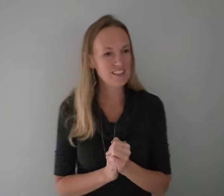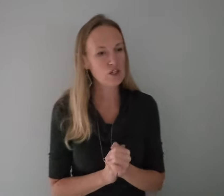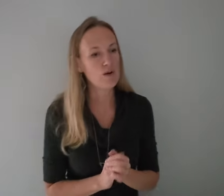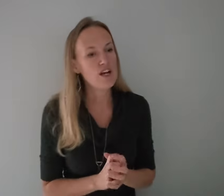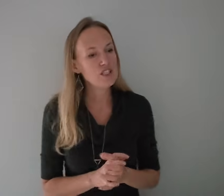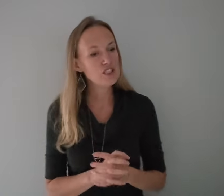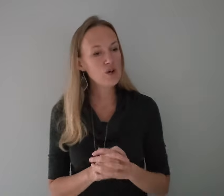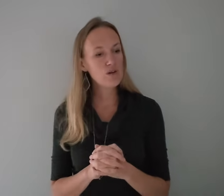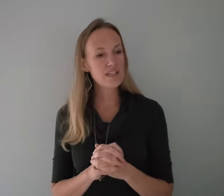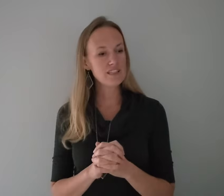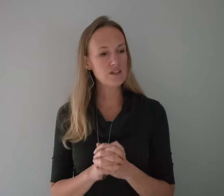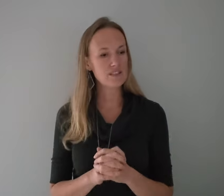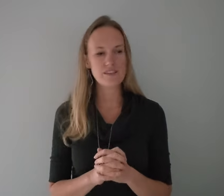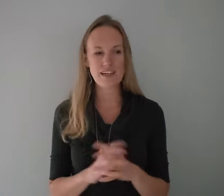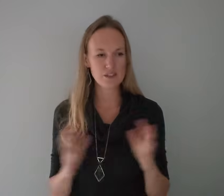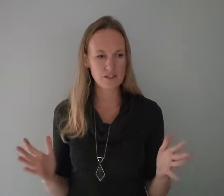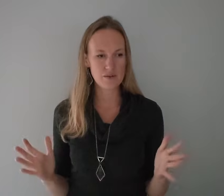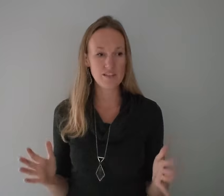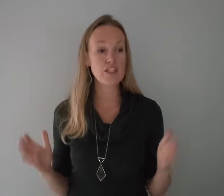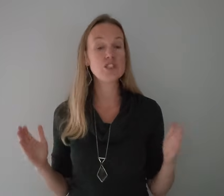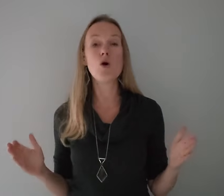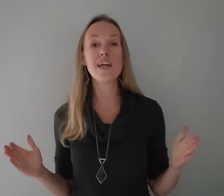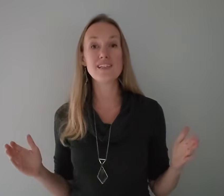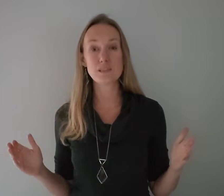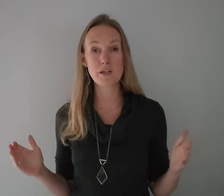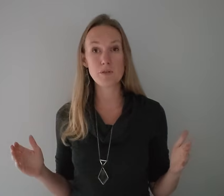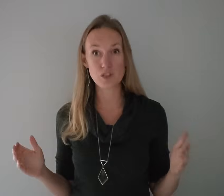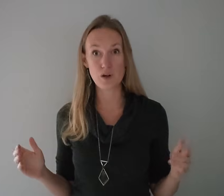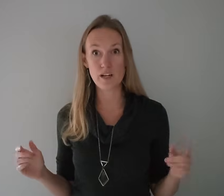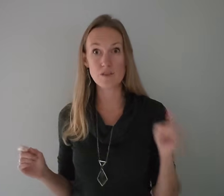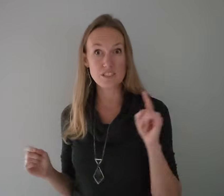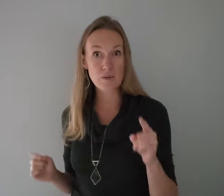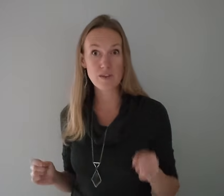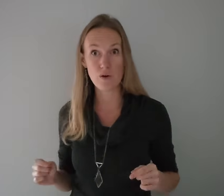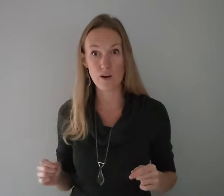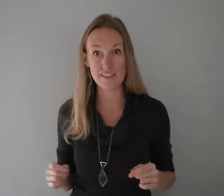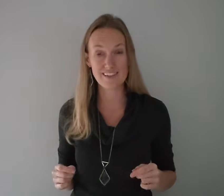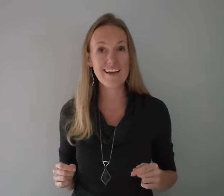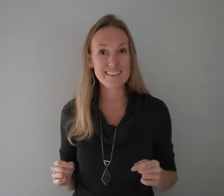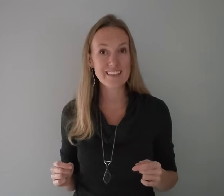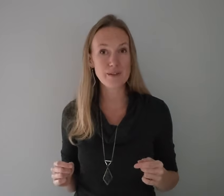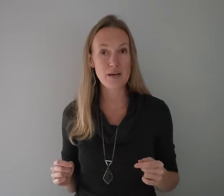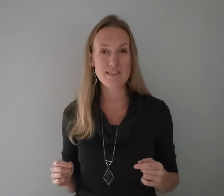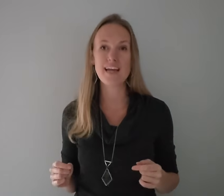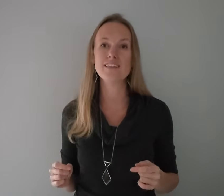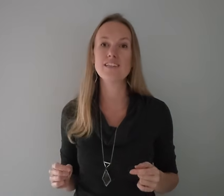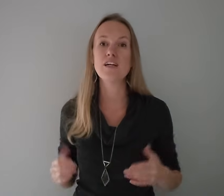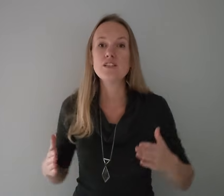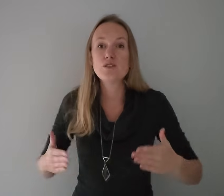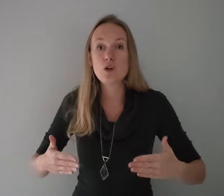so not Joy to the World, Joy, Unspeakable Joy. We'll start with the chorus, okay, because that's what comes next. So joy,